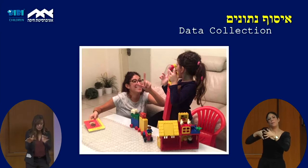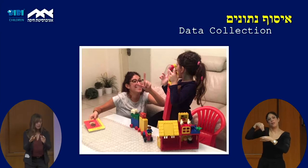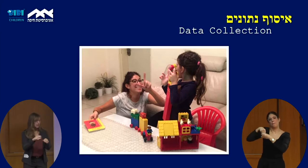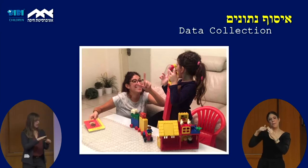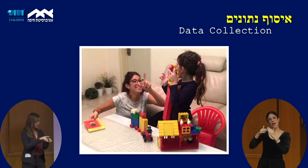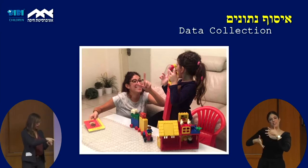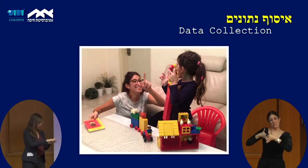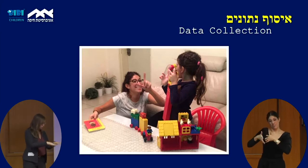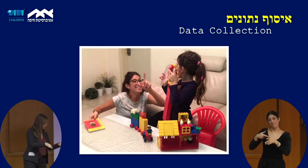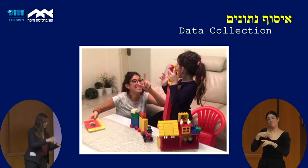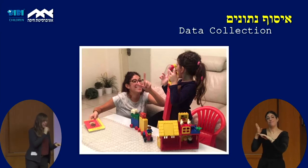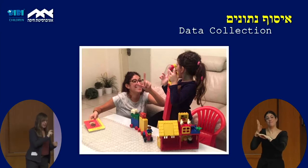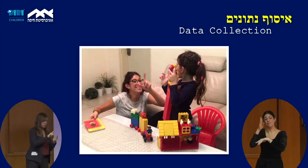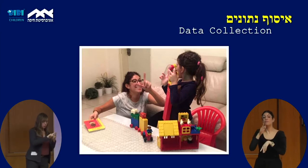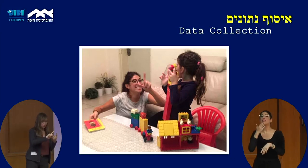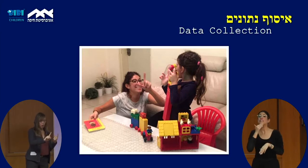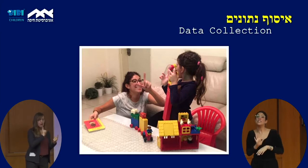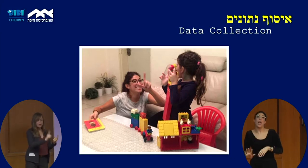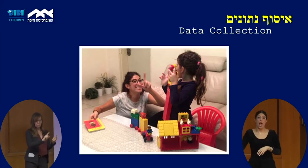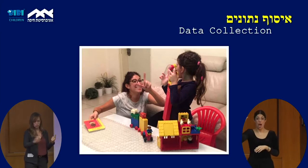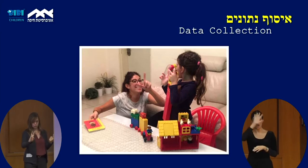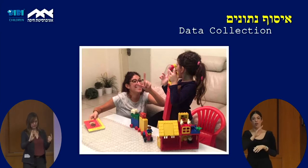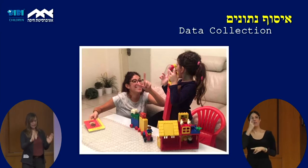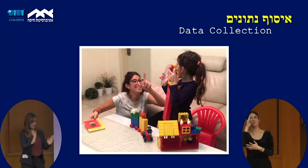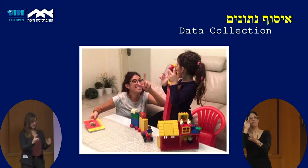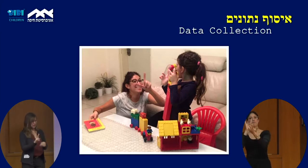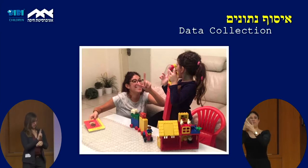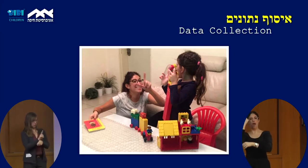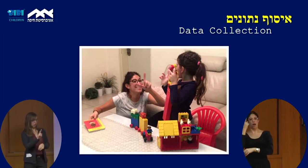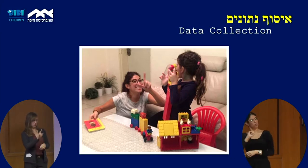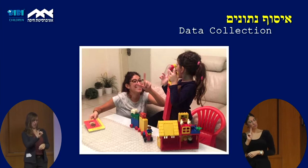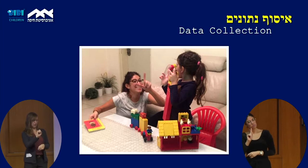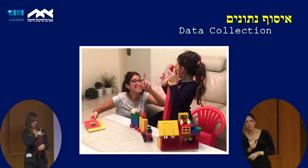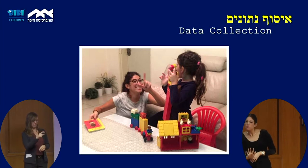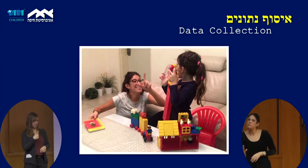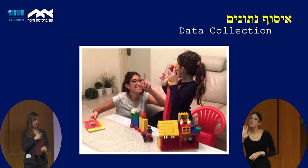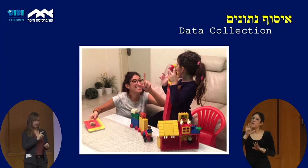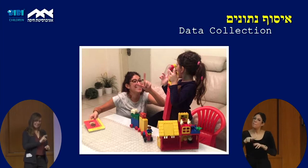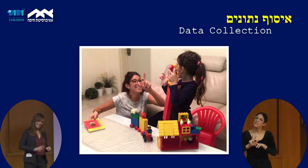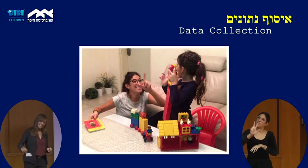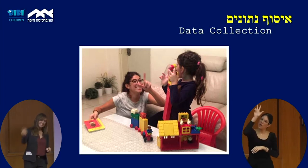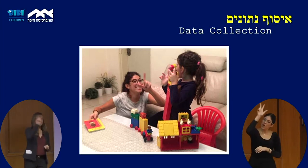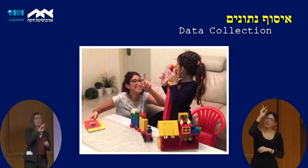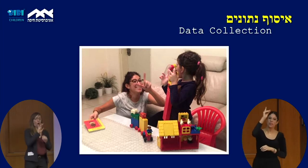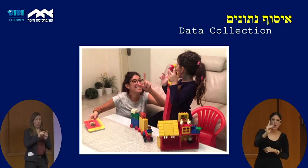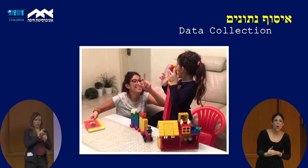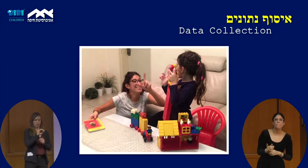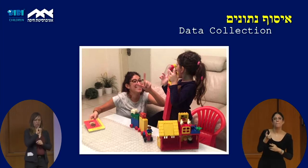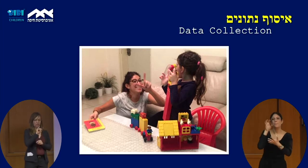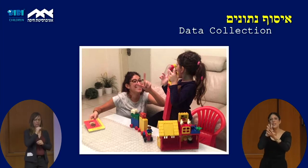till six. And they use sign language at home. It was all over Israel. We didn't meet one family. We went to the